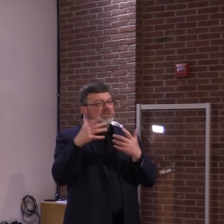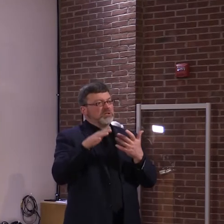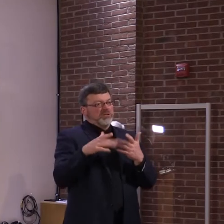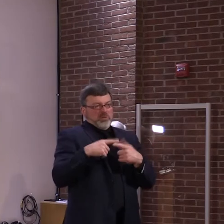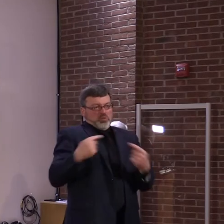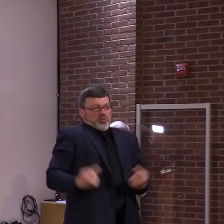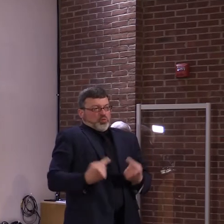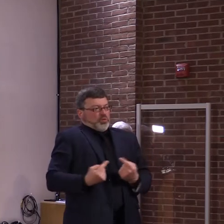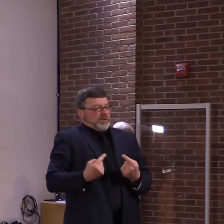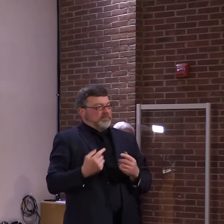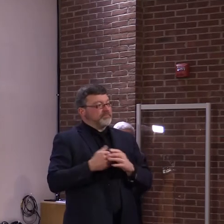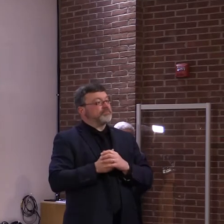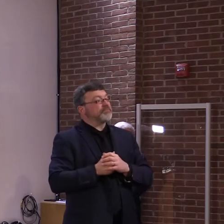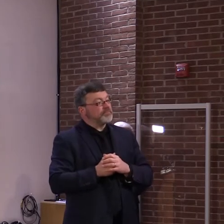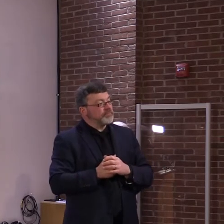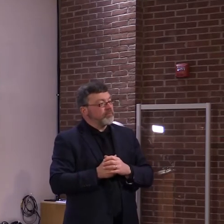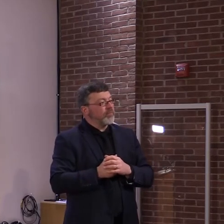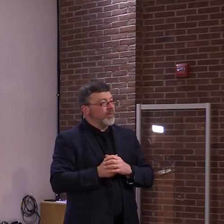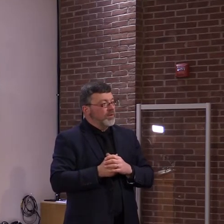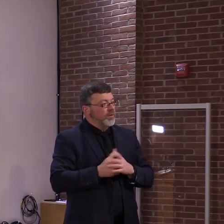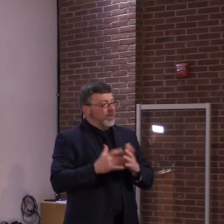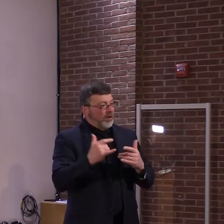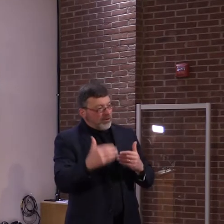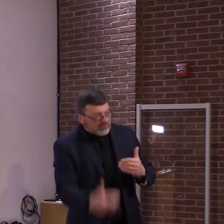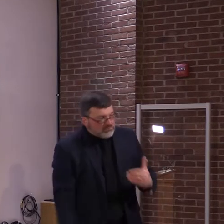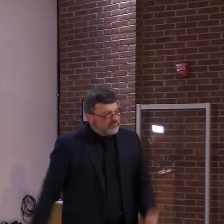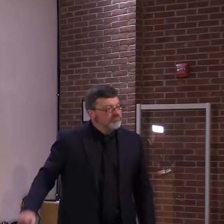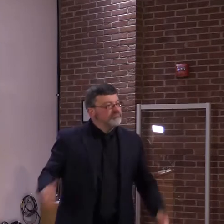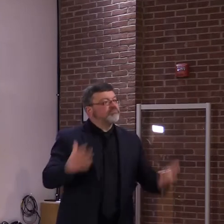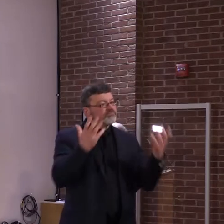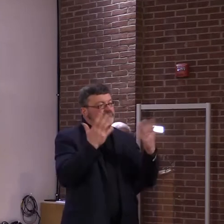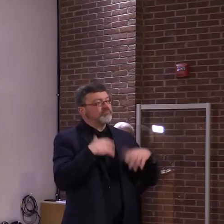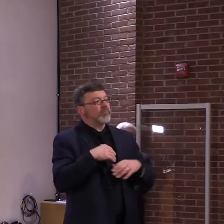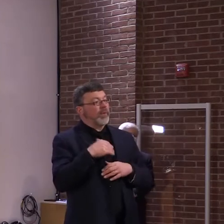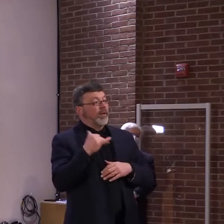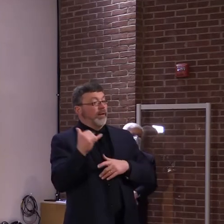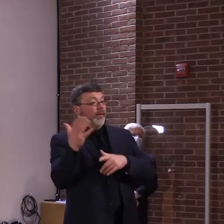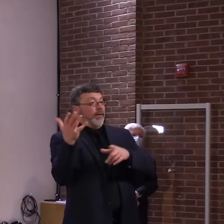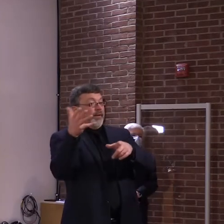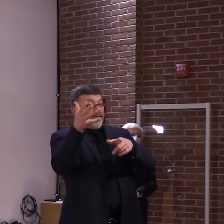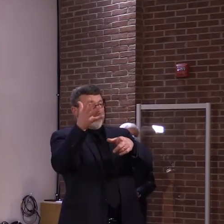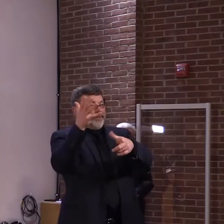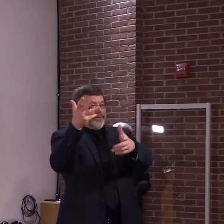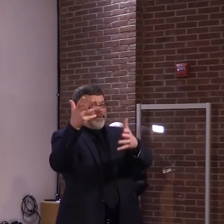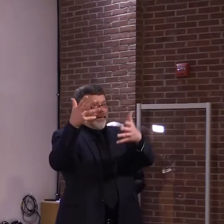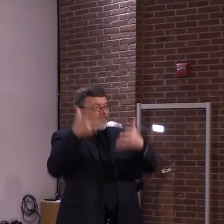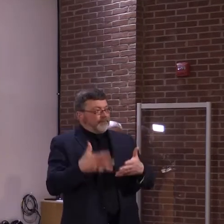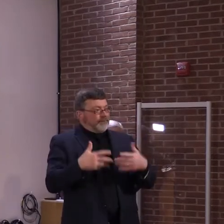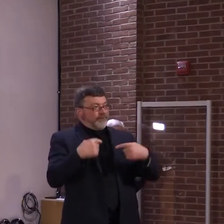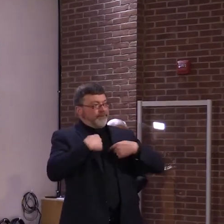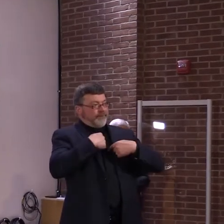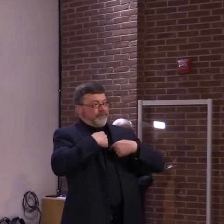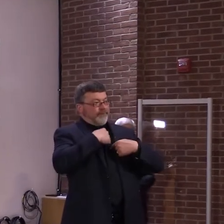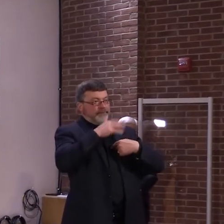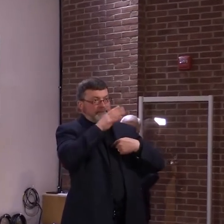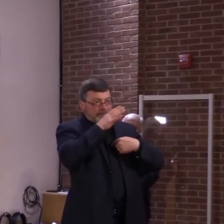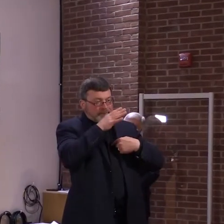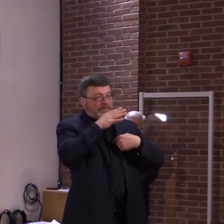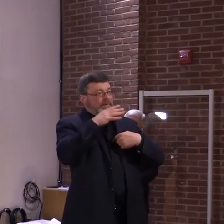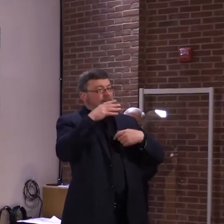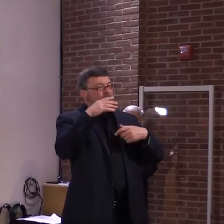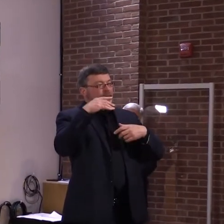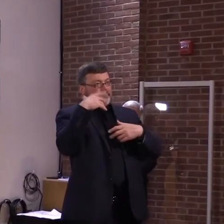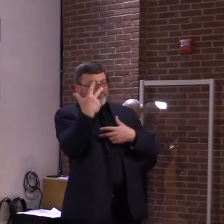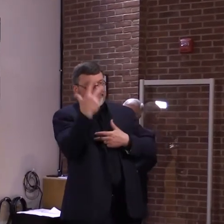mom, of course, with three boys, 8, 11, and 12 at the time. And I don't know